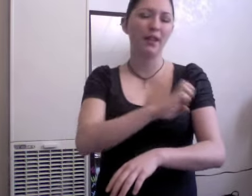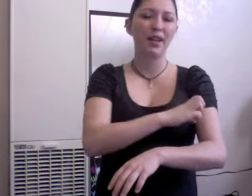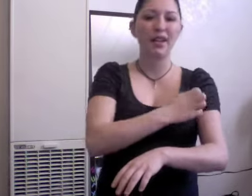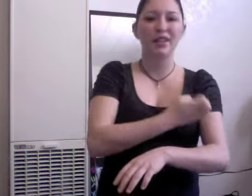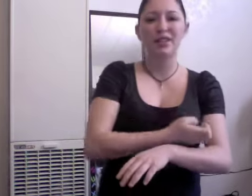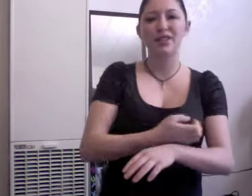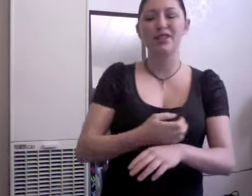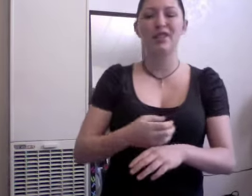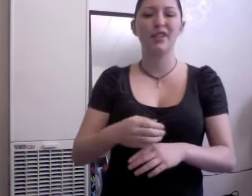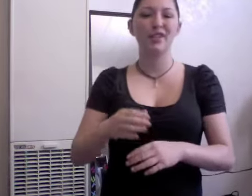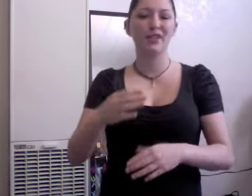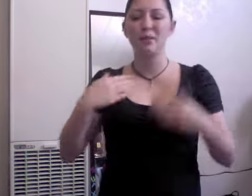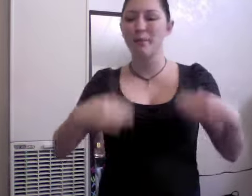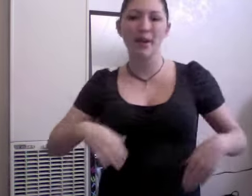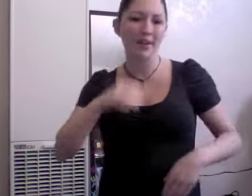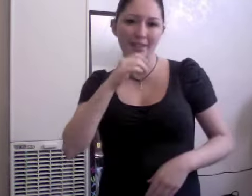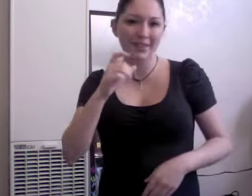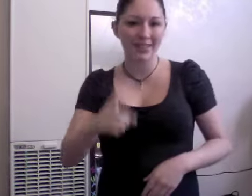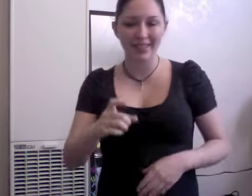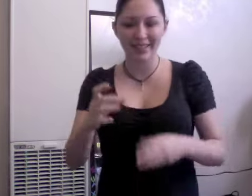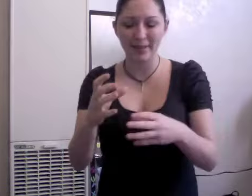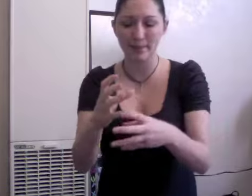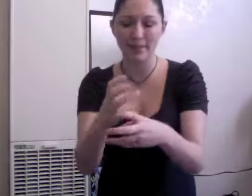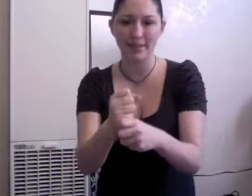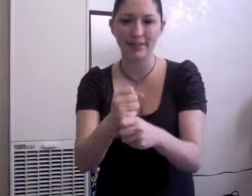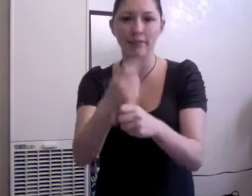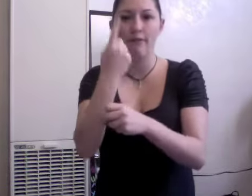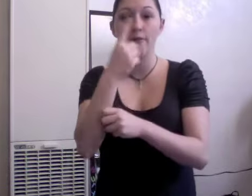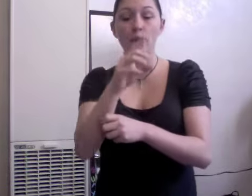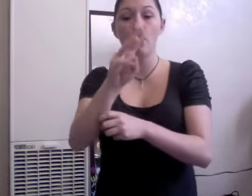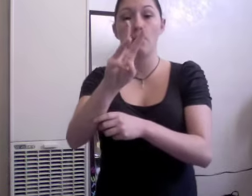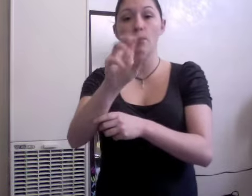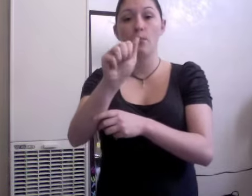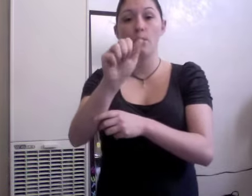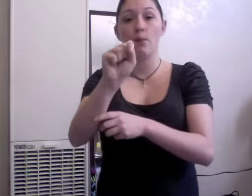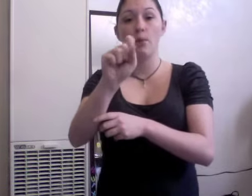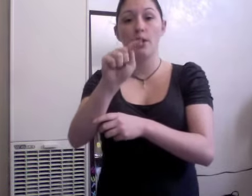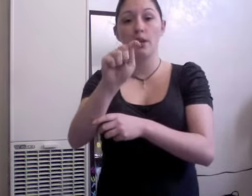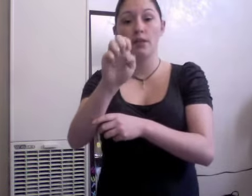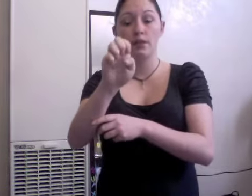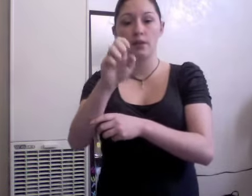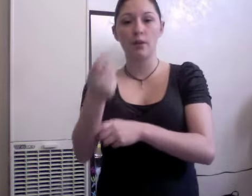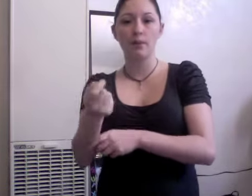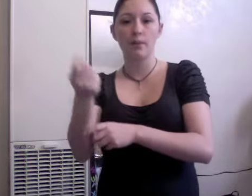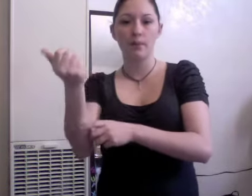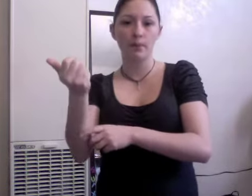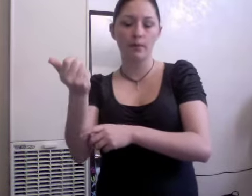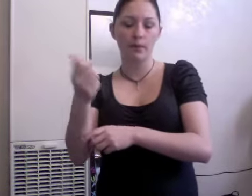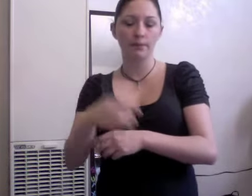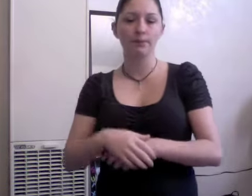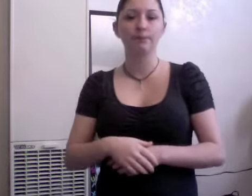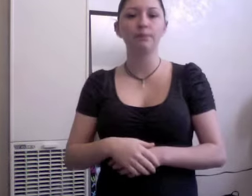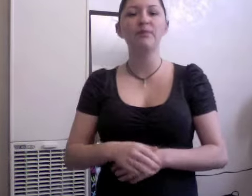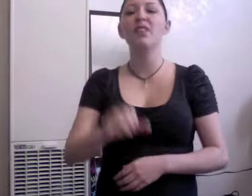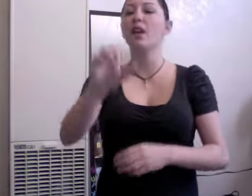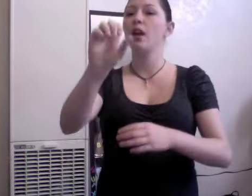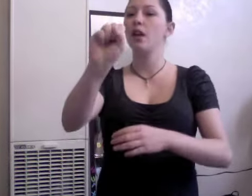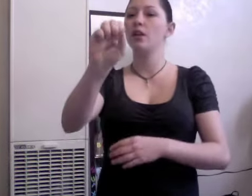use, pack it together nicely for waste removal, solid waste removal specifically. And